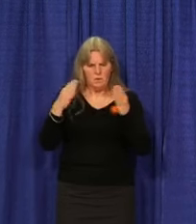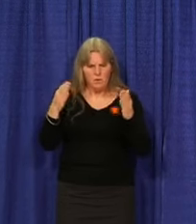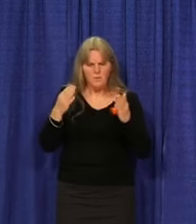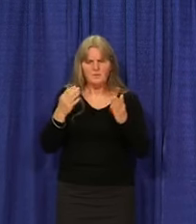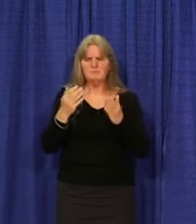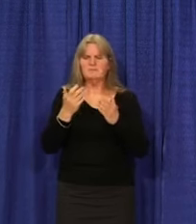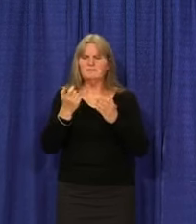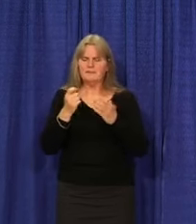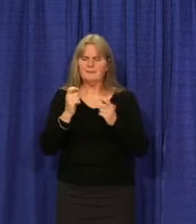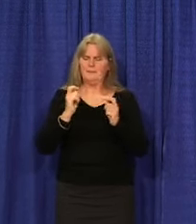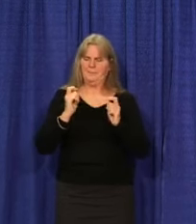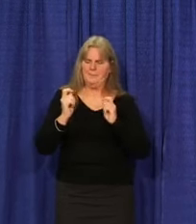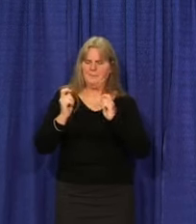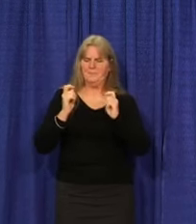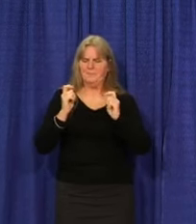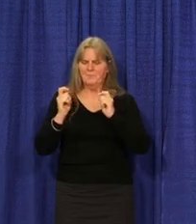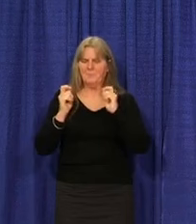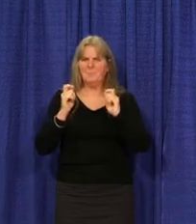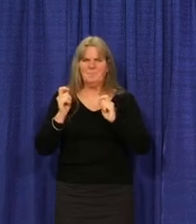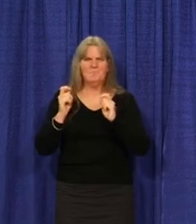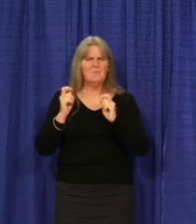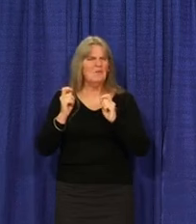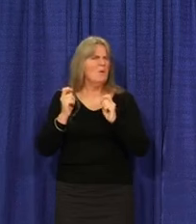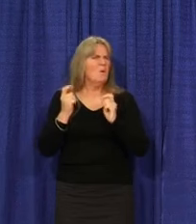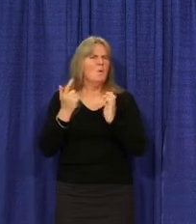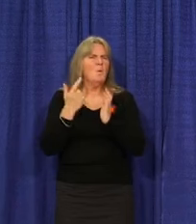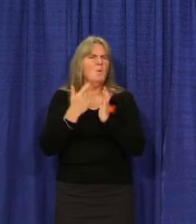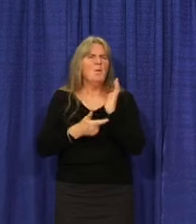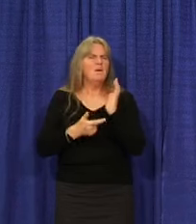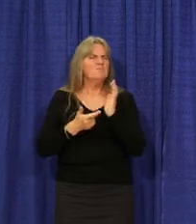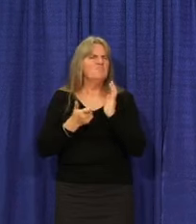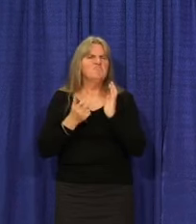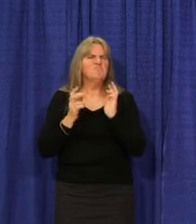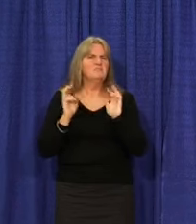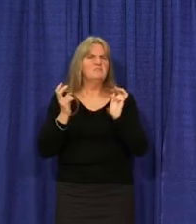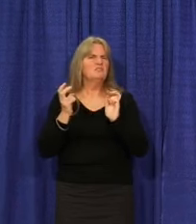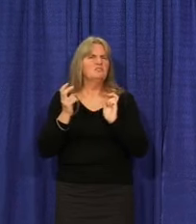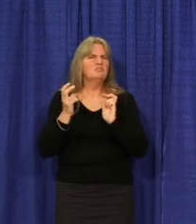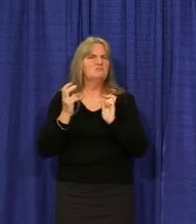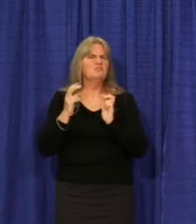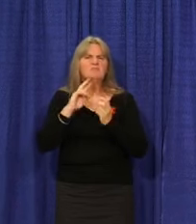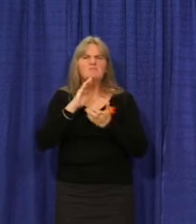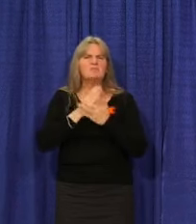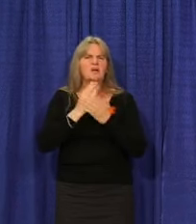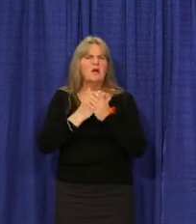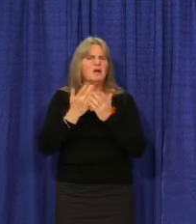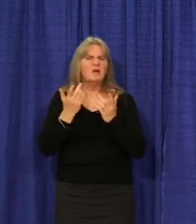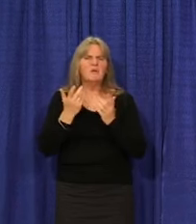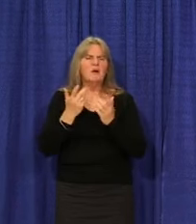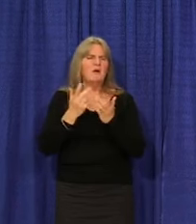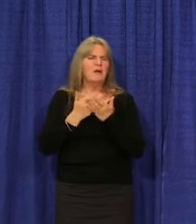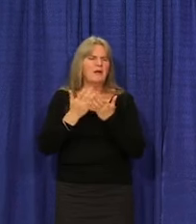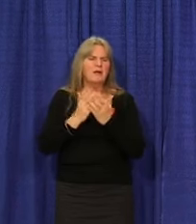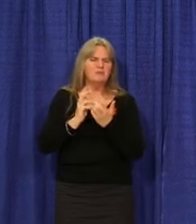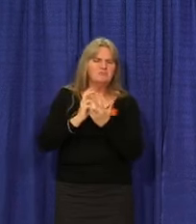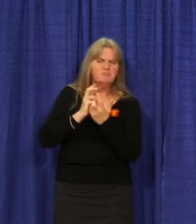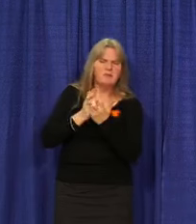kinks. Could you elaborate on what some of those kinks are and any other changes that have been made in schools to respond?